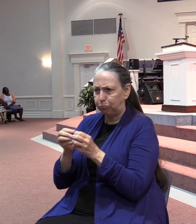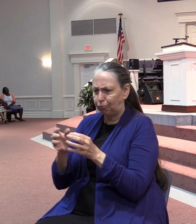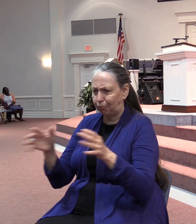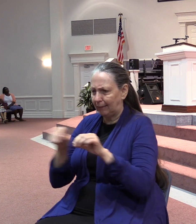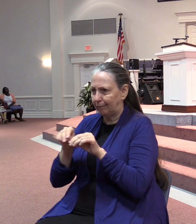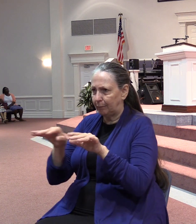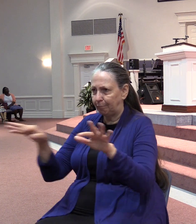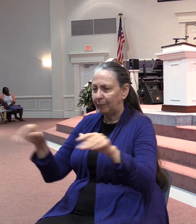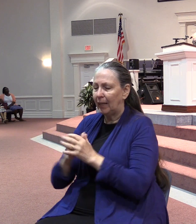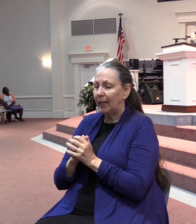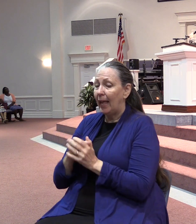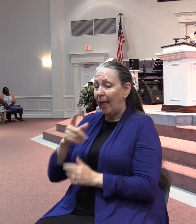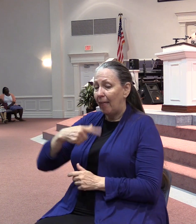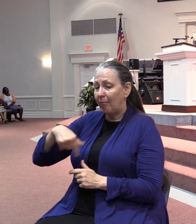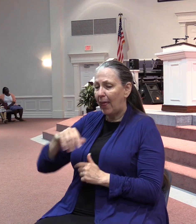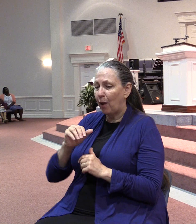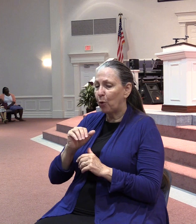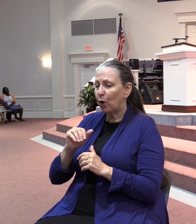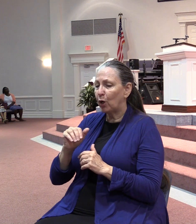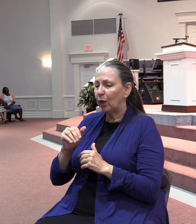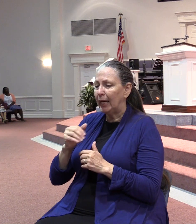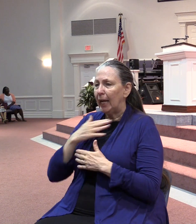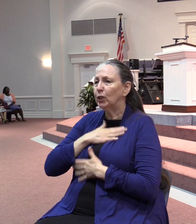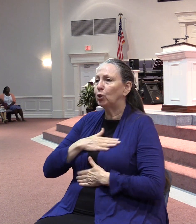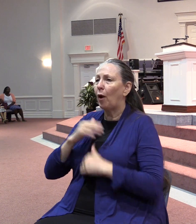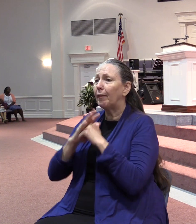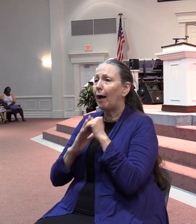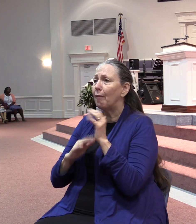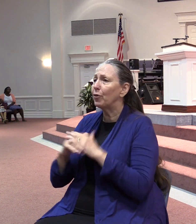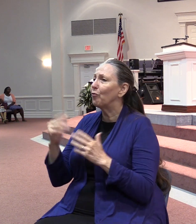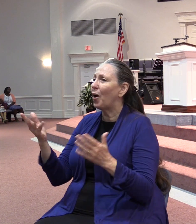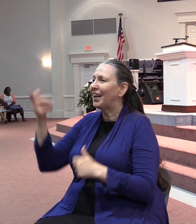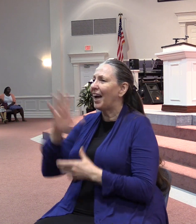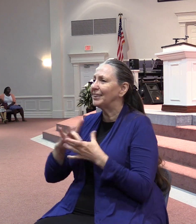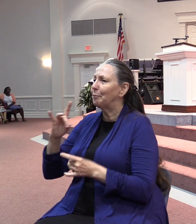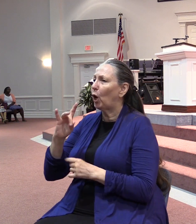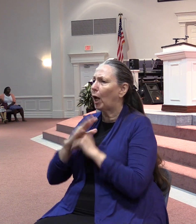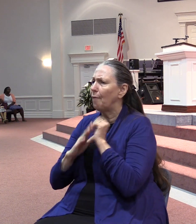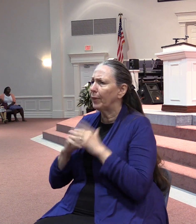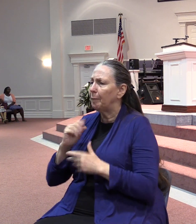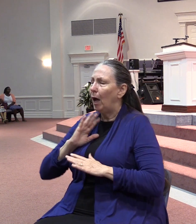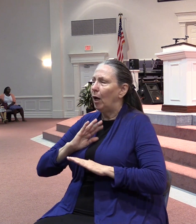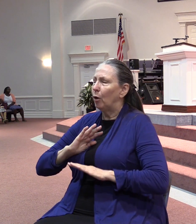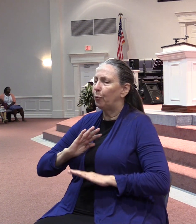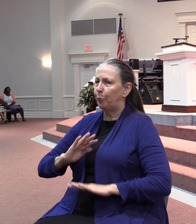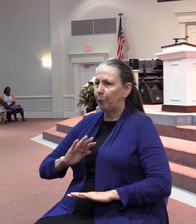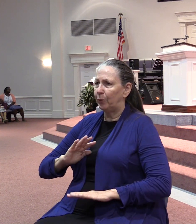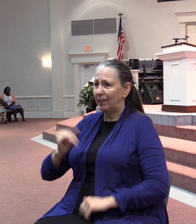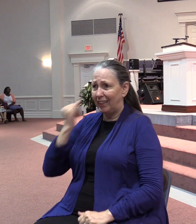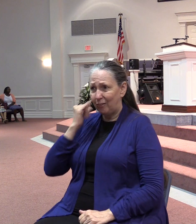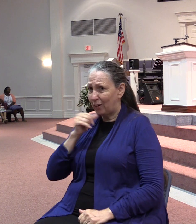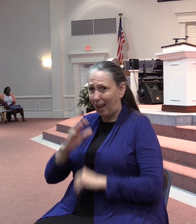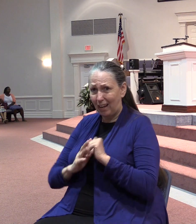They were walking in the comfort of the Holy Ghost. Right. Yeah. If you're not